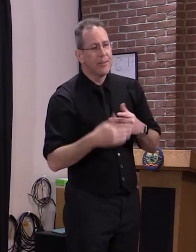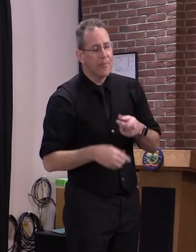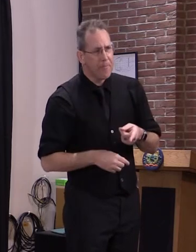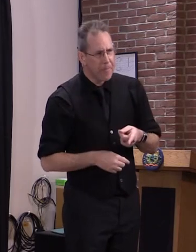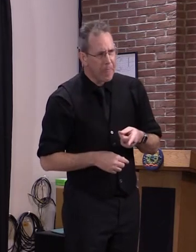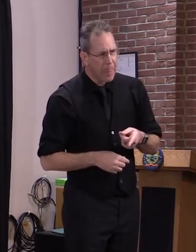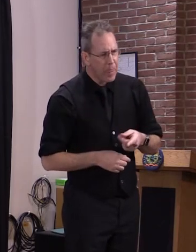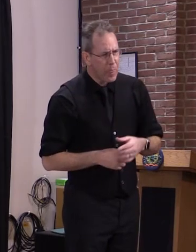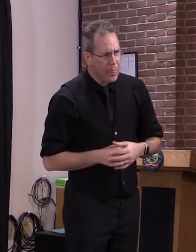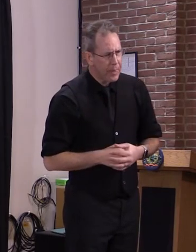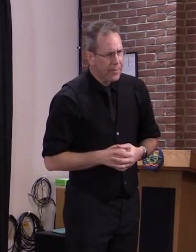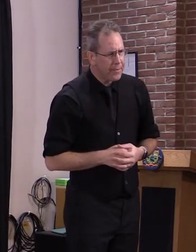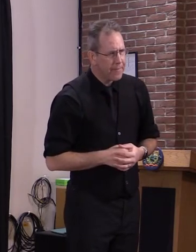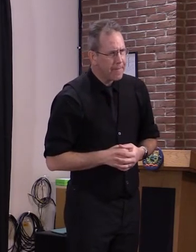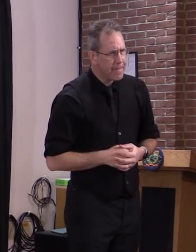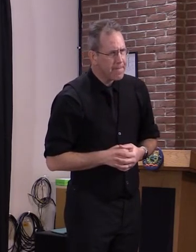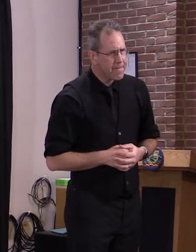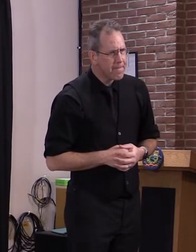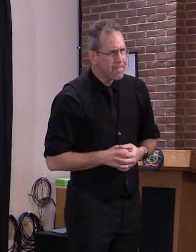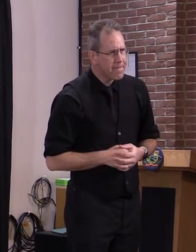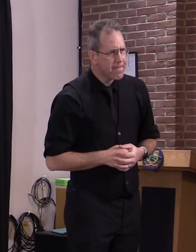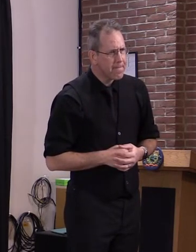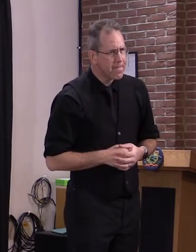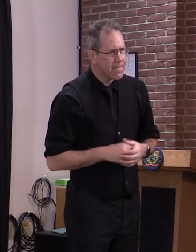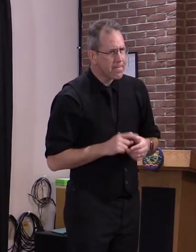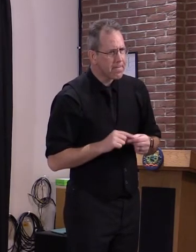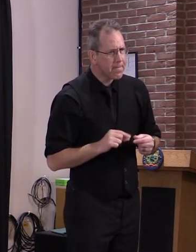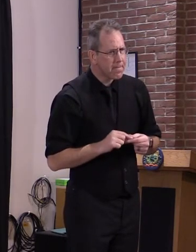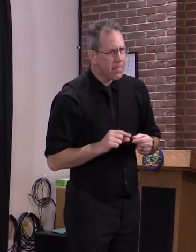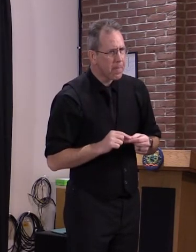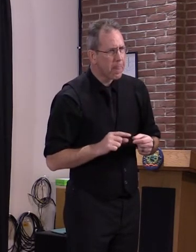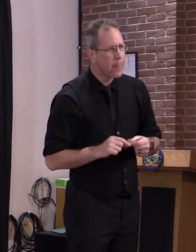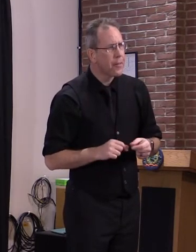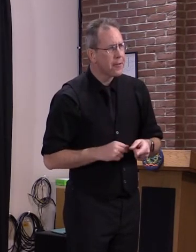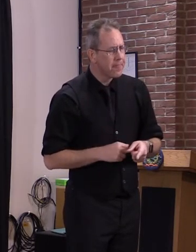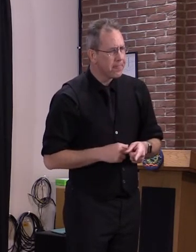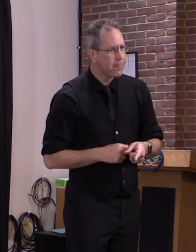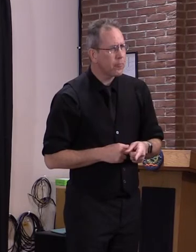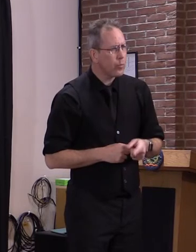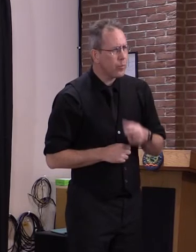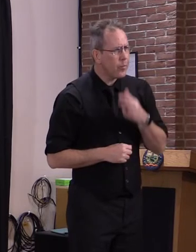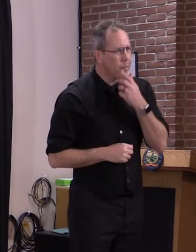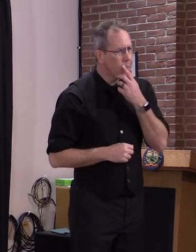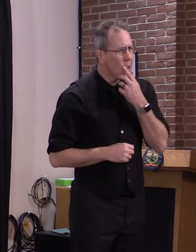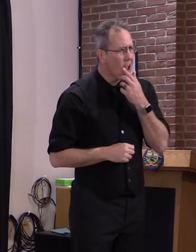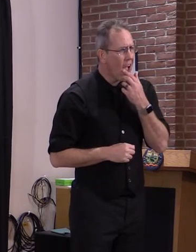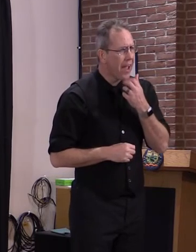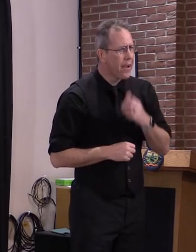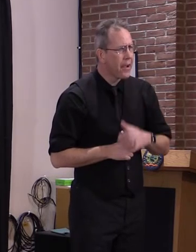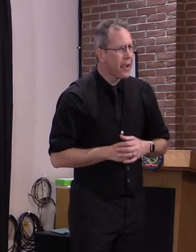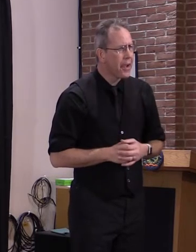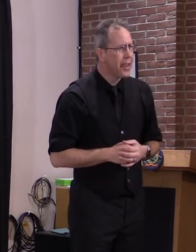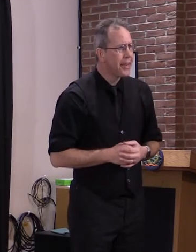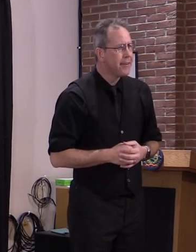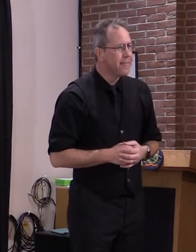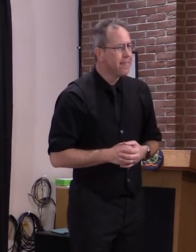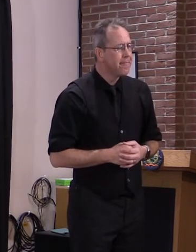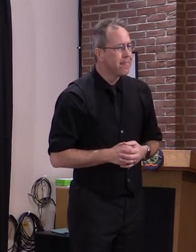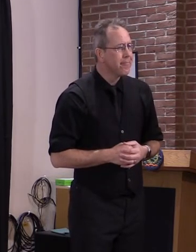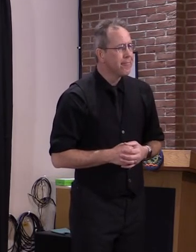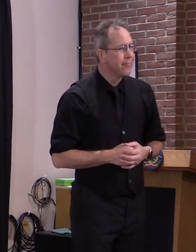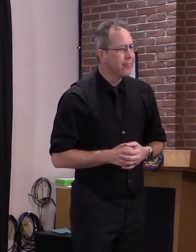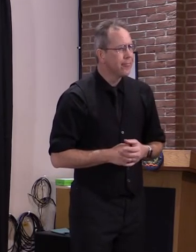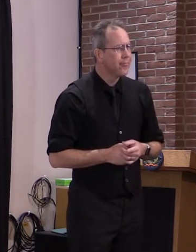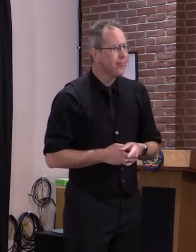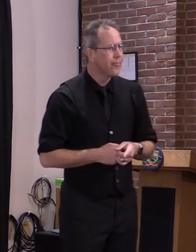Hi, thanks. Governor, I was curious if you could give us an update. I know it's only been a few days, but last week you had said you had